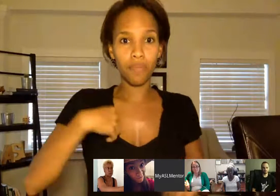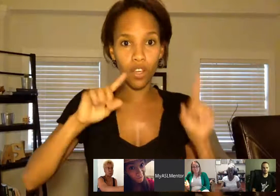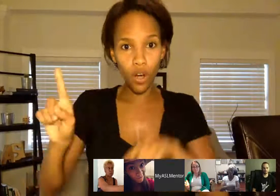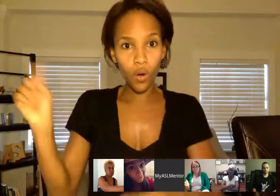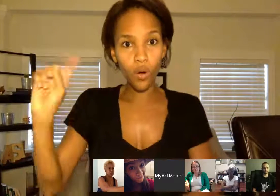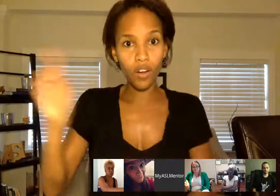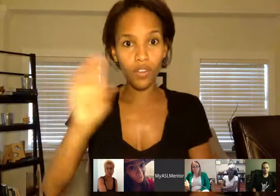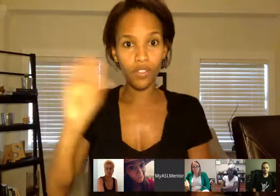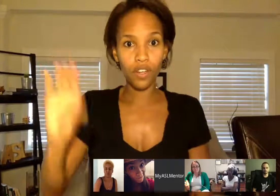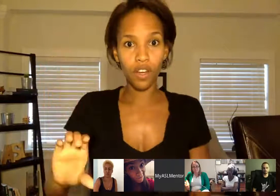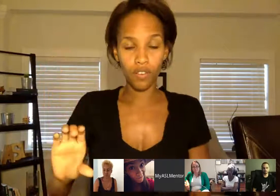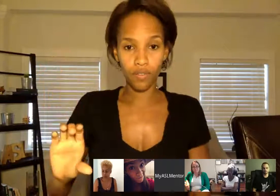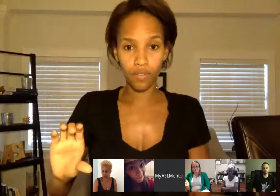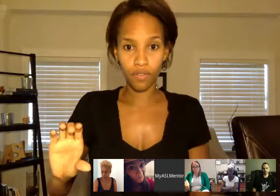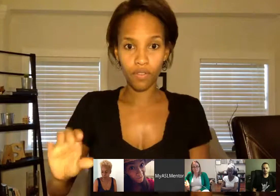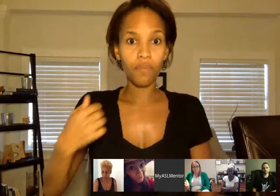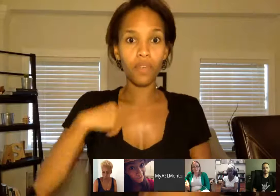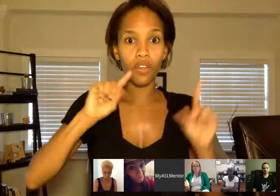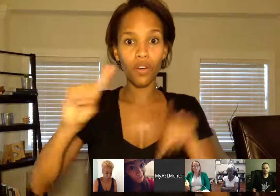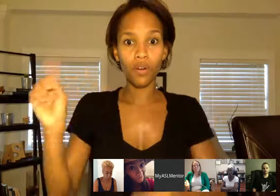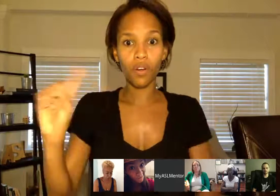is,